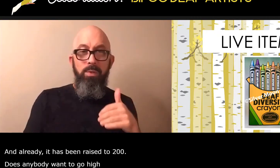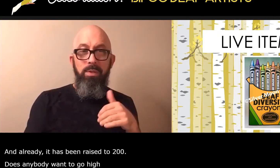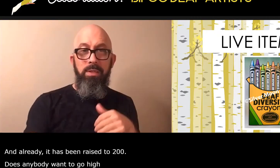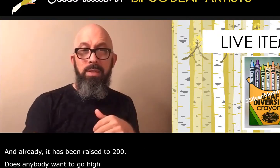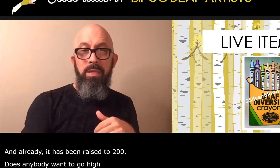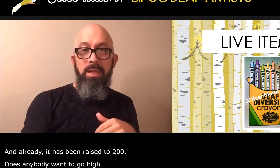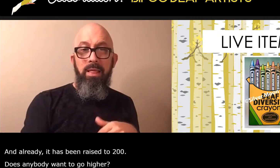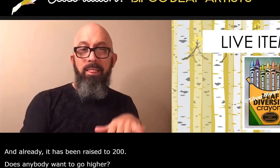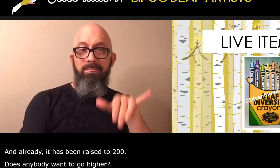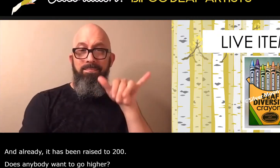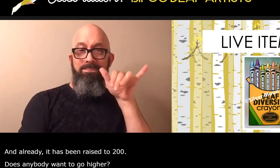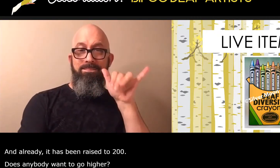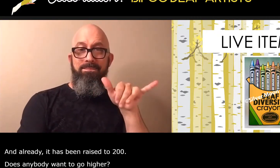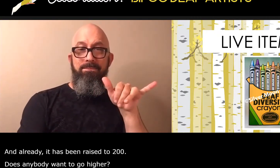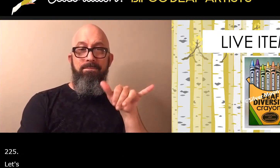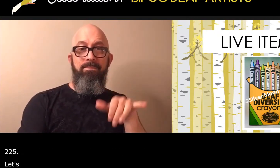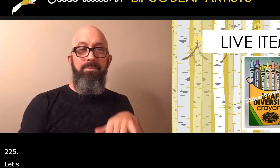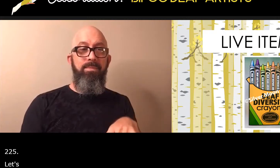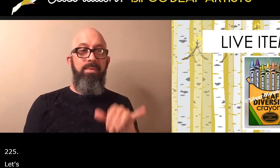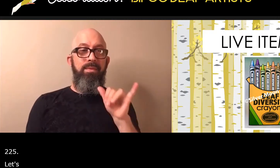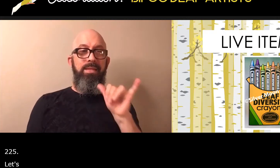much we'll do here.